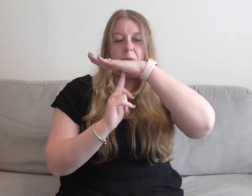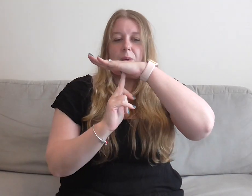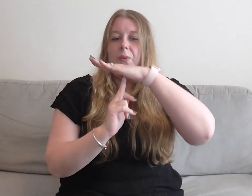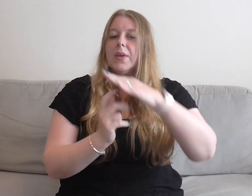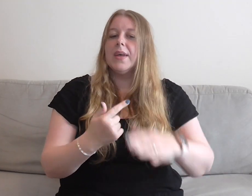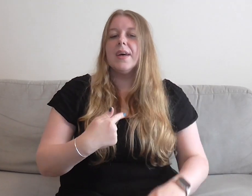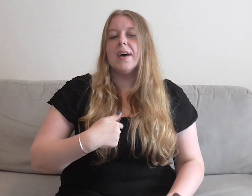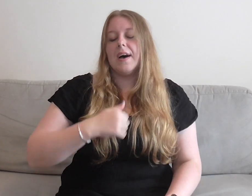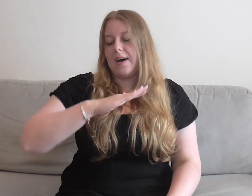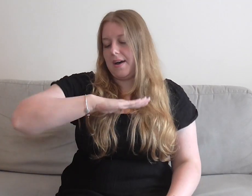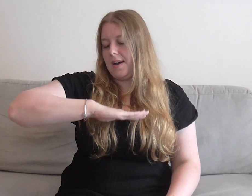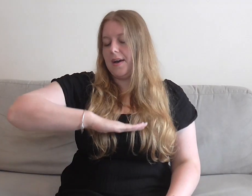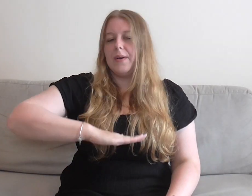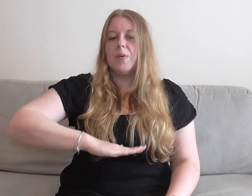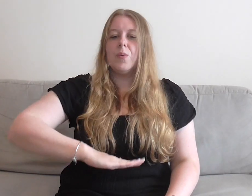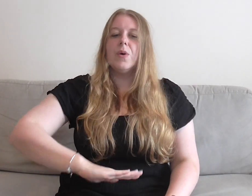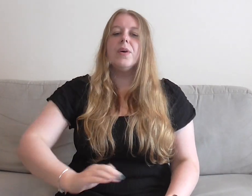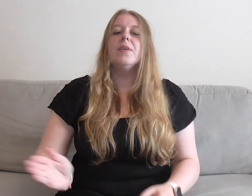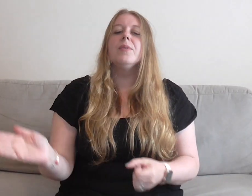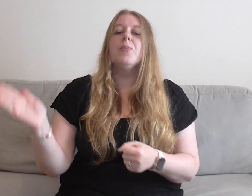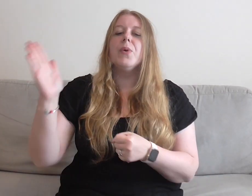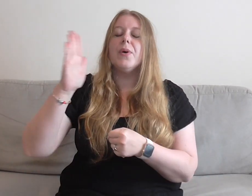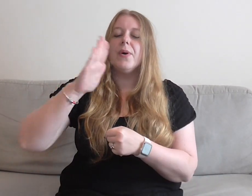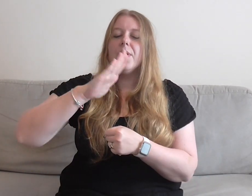I want more